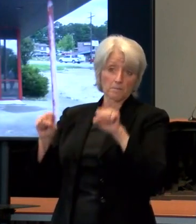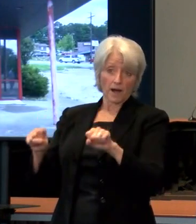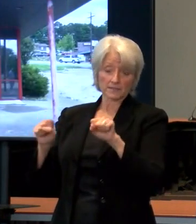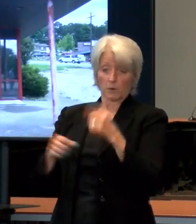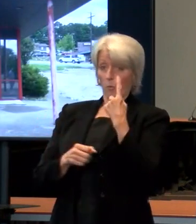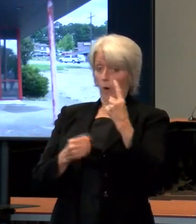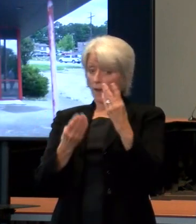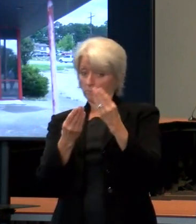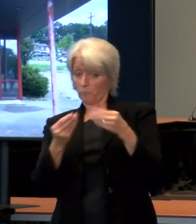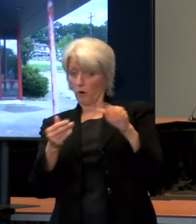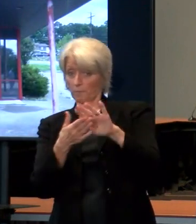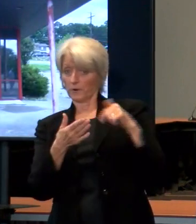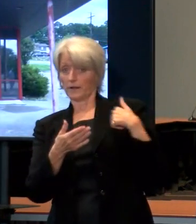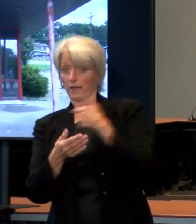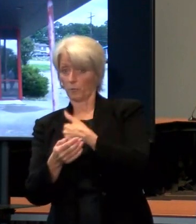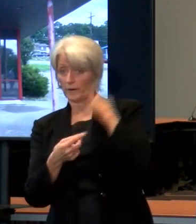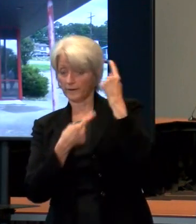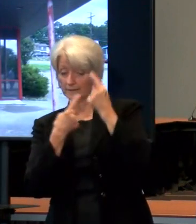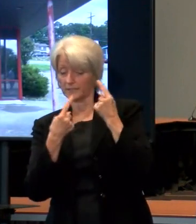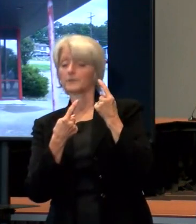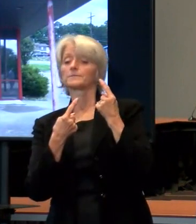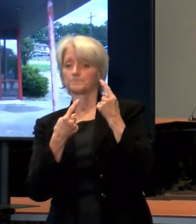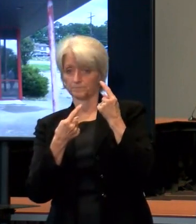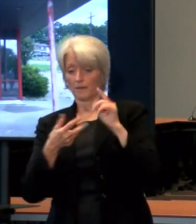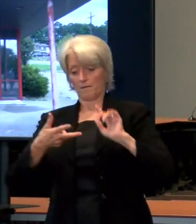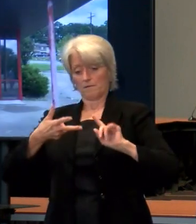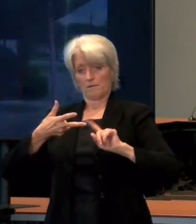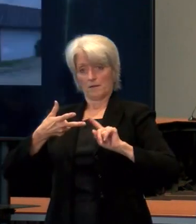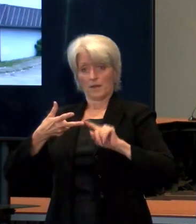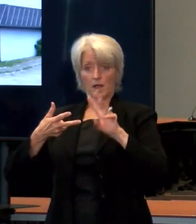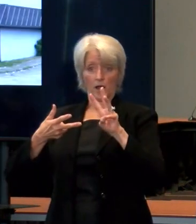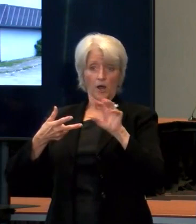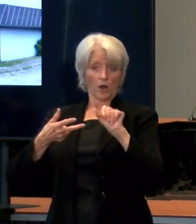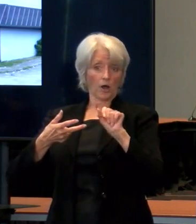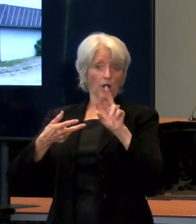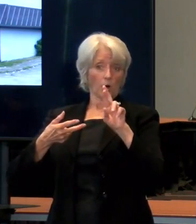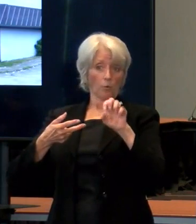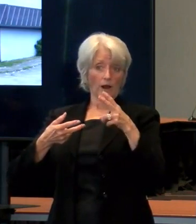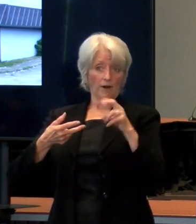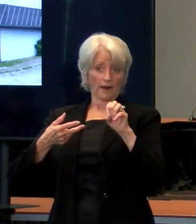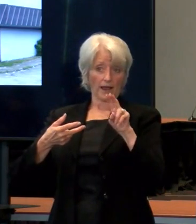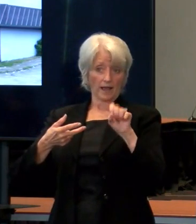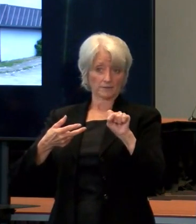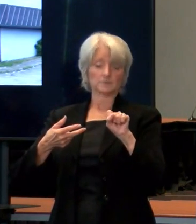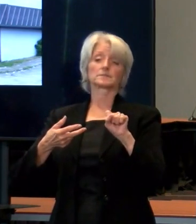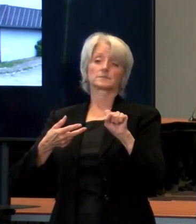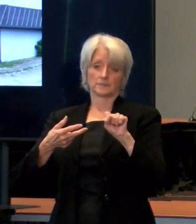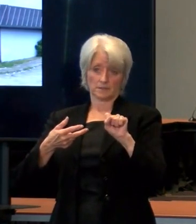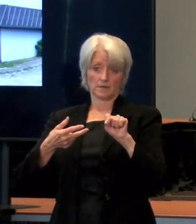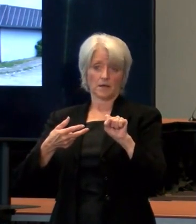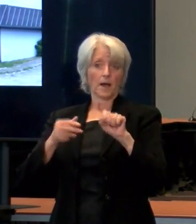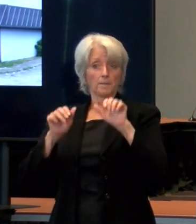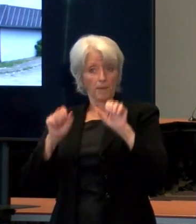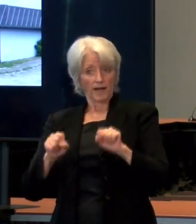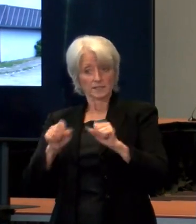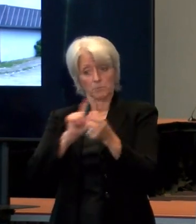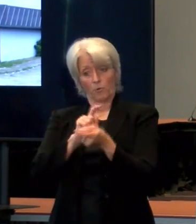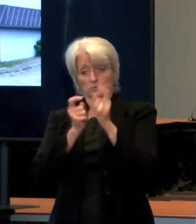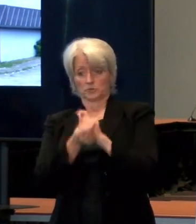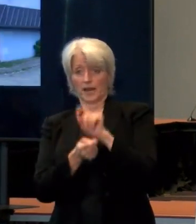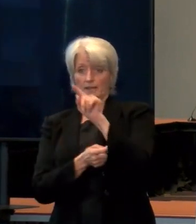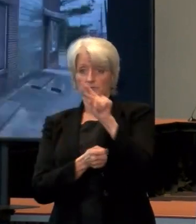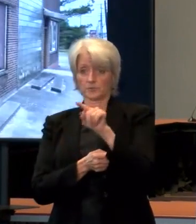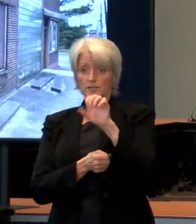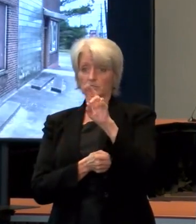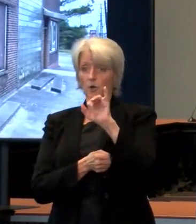one of the properties we're looking at, the last one we talked about was the warehouse. It could also be a rezoning of the property, a change of